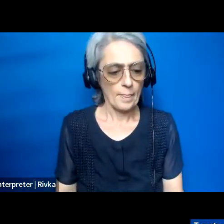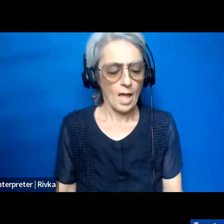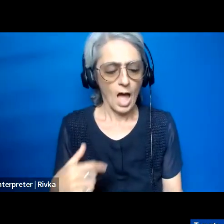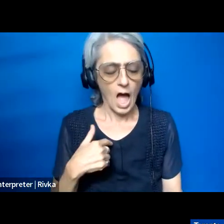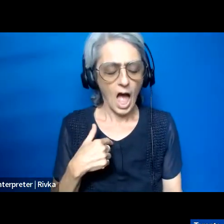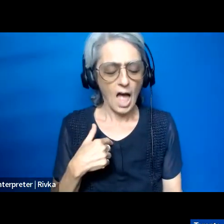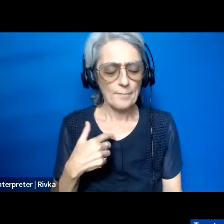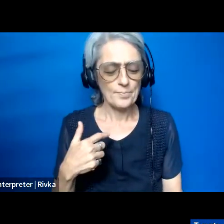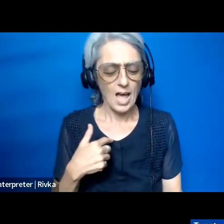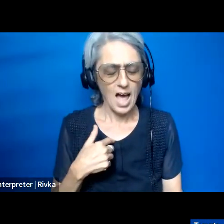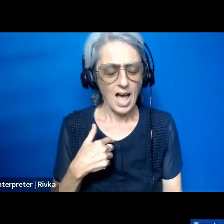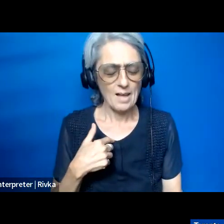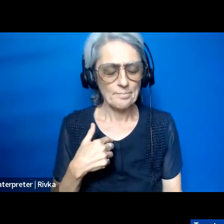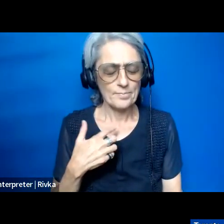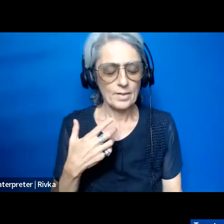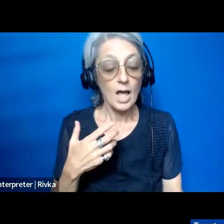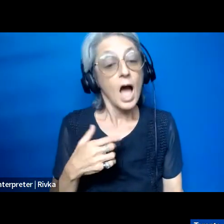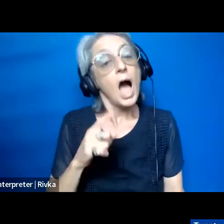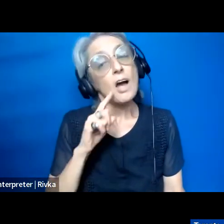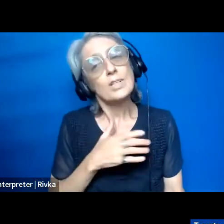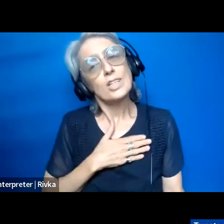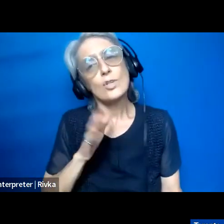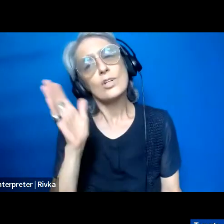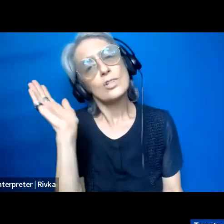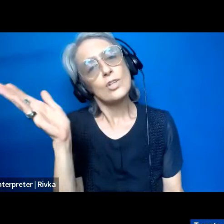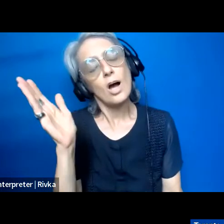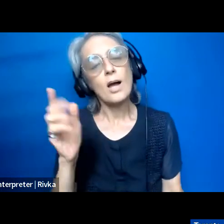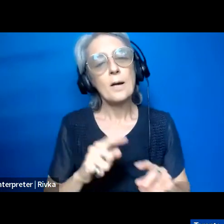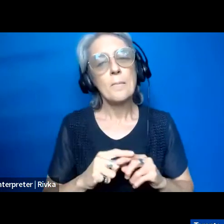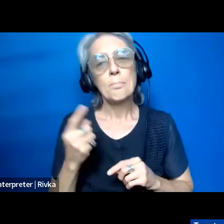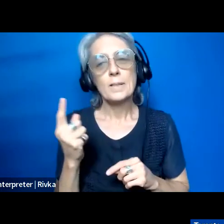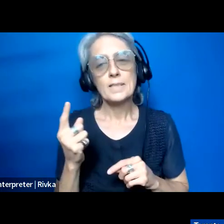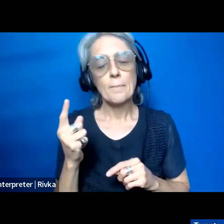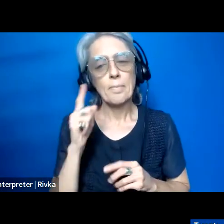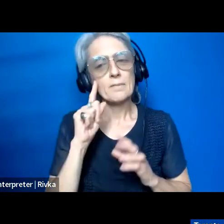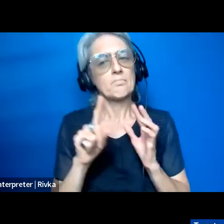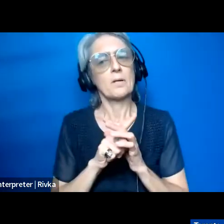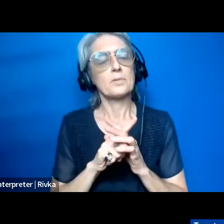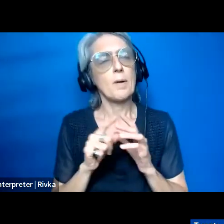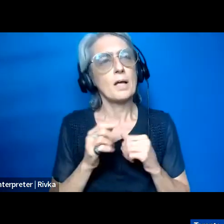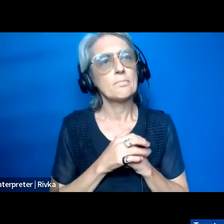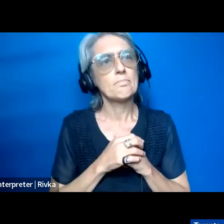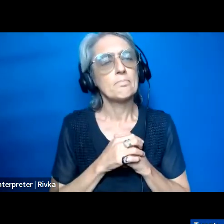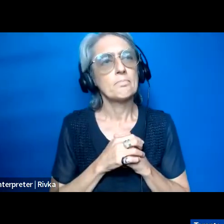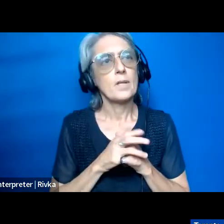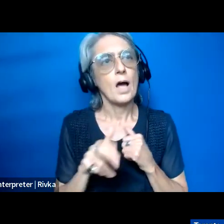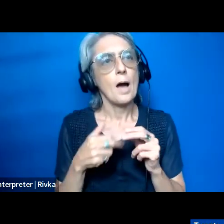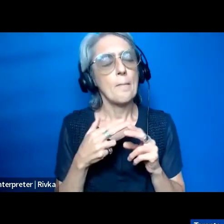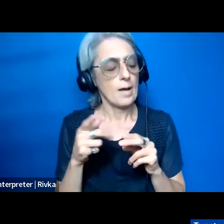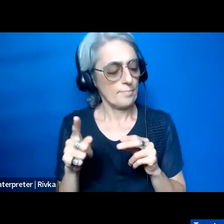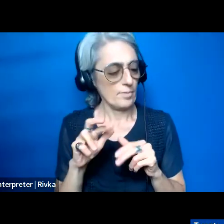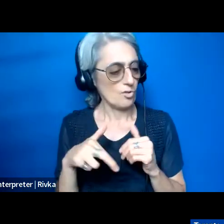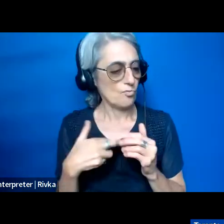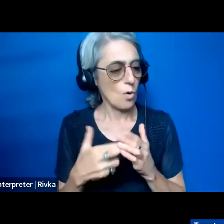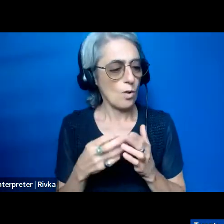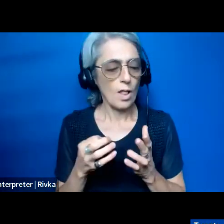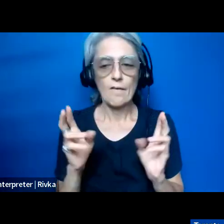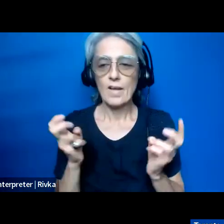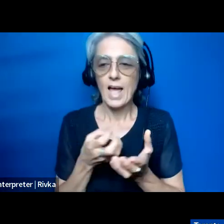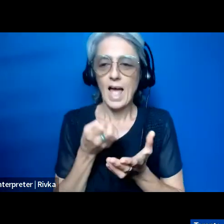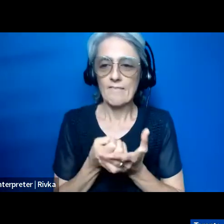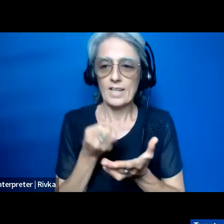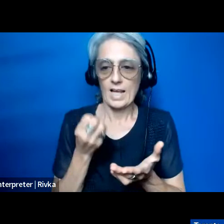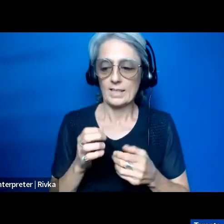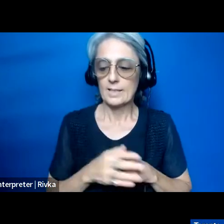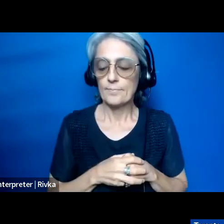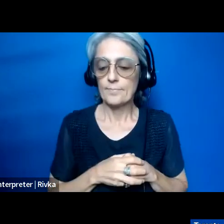I really enjoy your talk, but something comes to my mind. It was about the role of evidence. Normally in